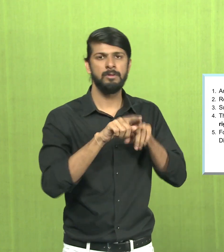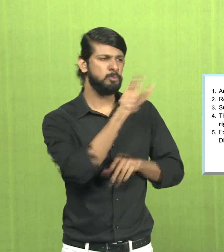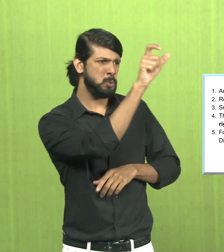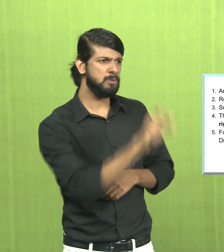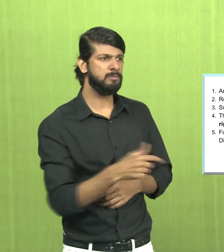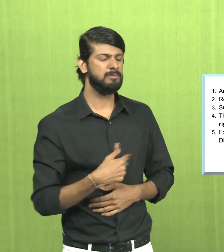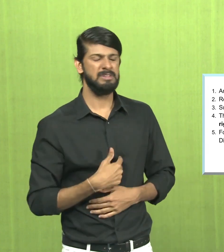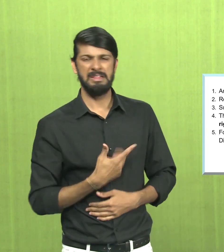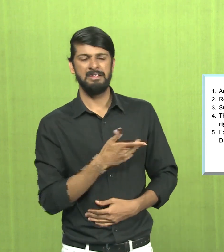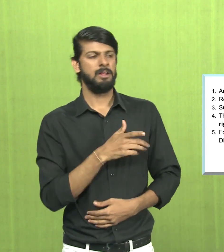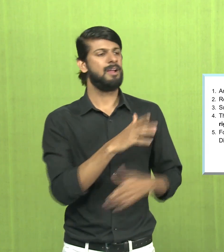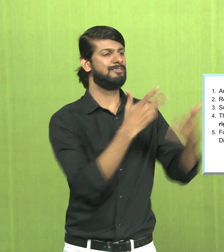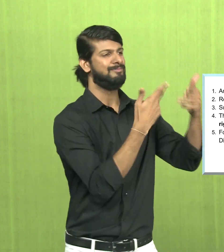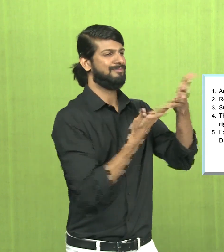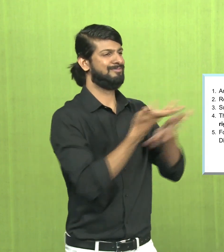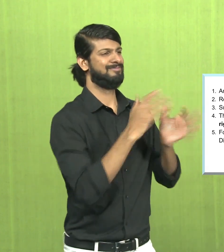So, violence could be of lot of types,